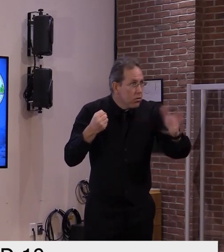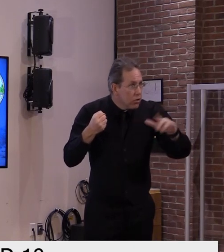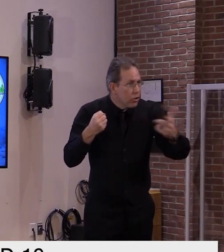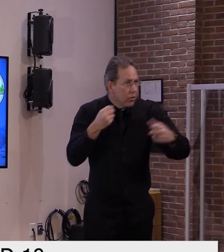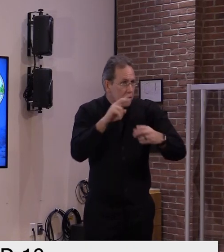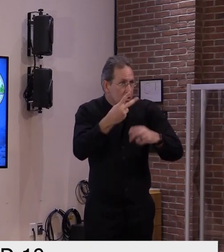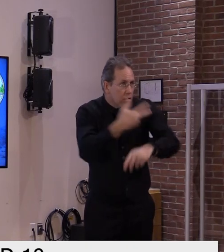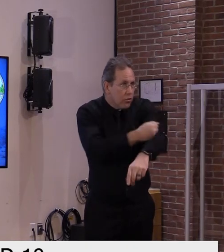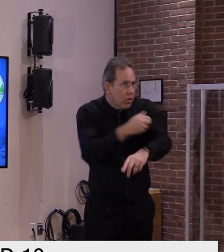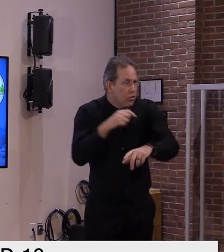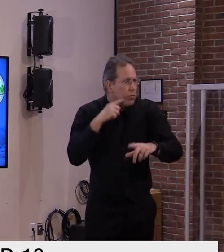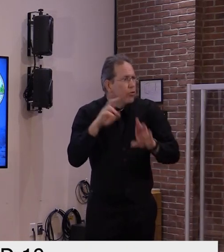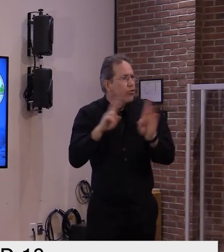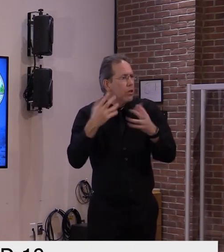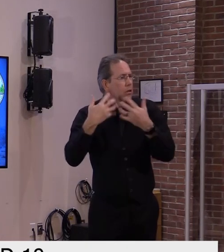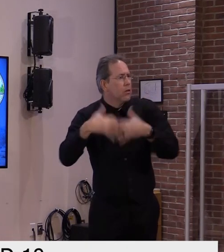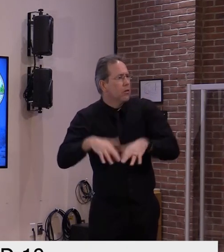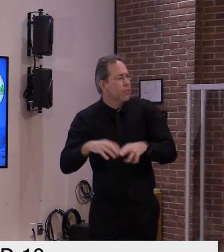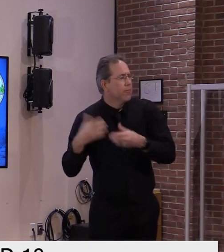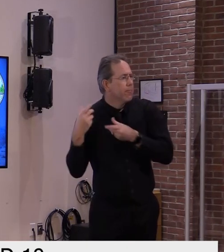quickly.